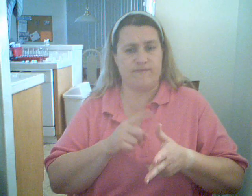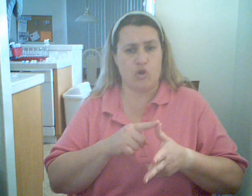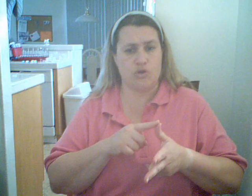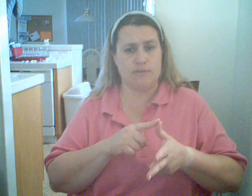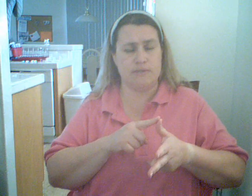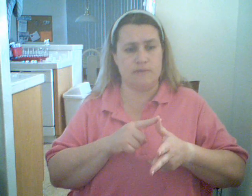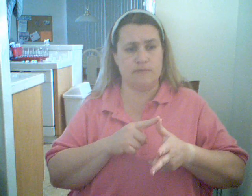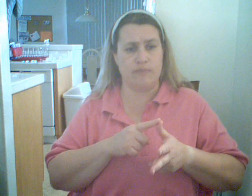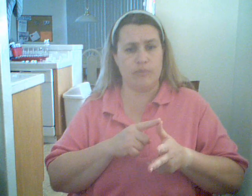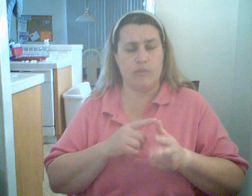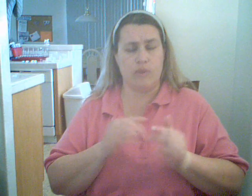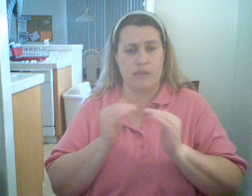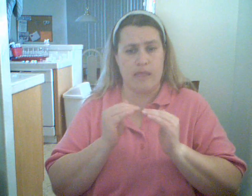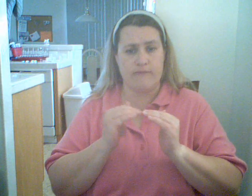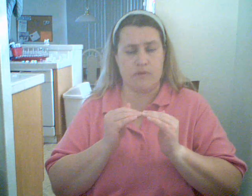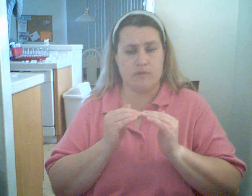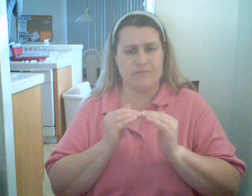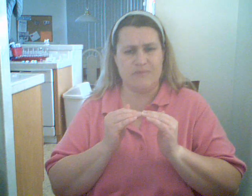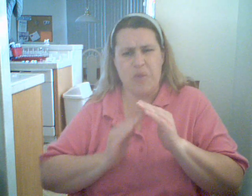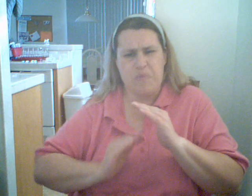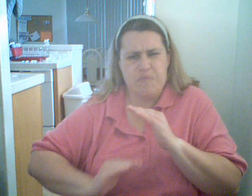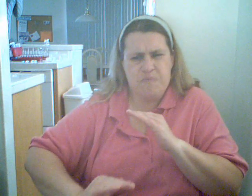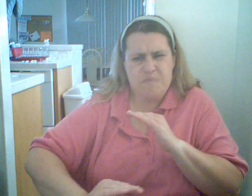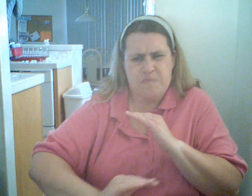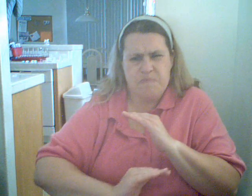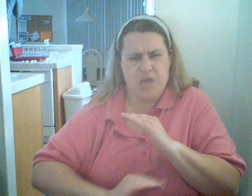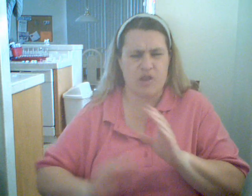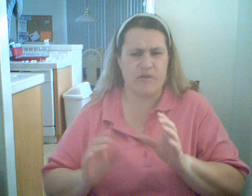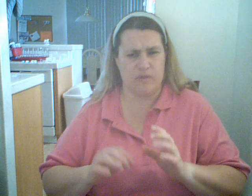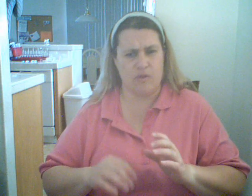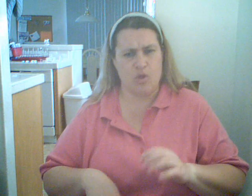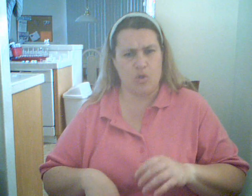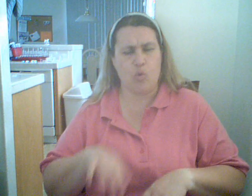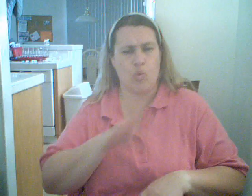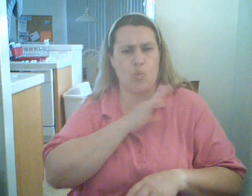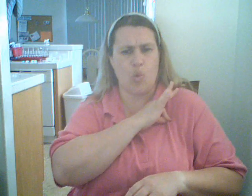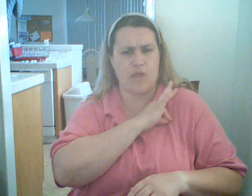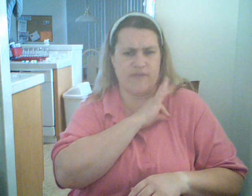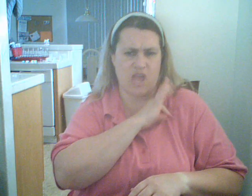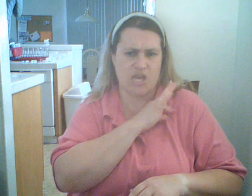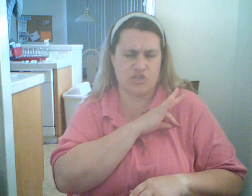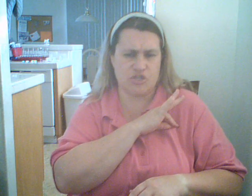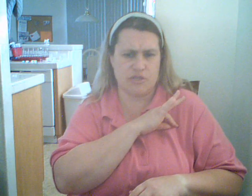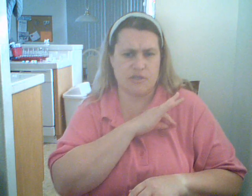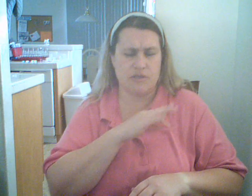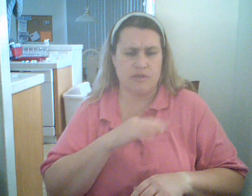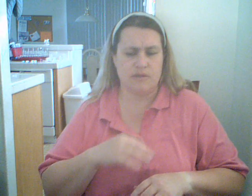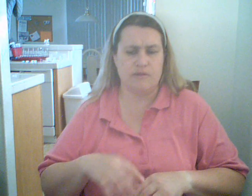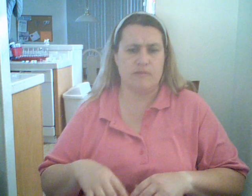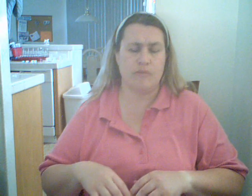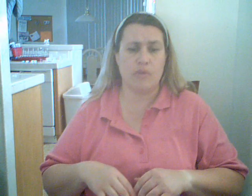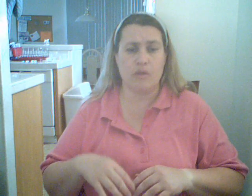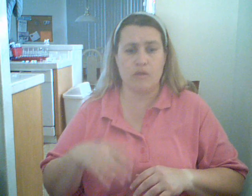would probably be considered minimal qualifications, remember, if you remember minimal qualifications from the CICT test, is